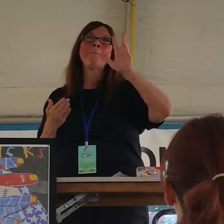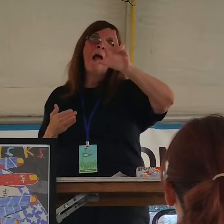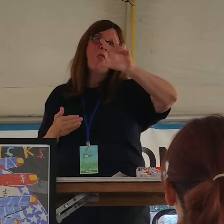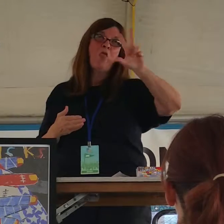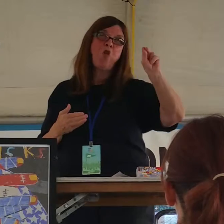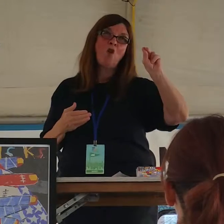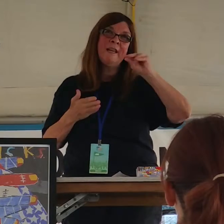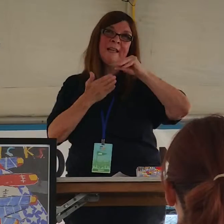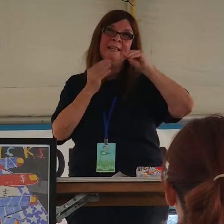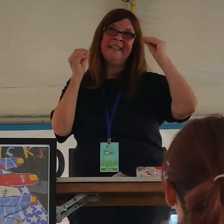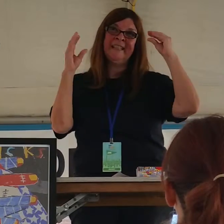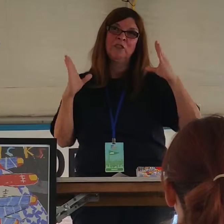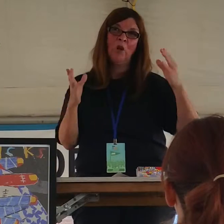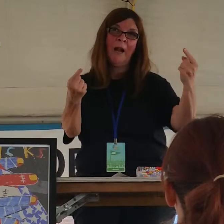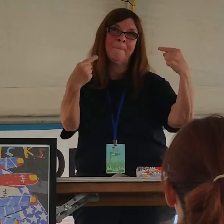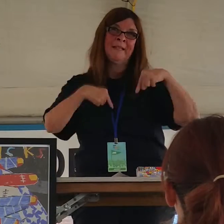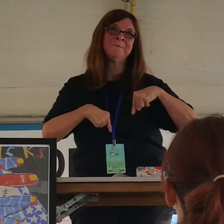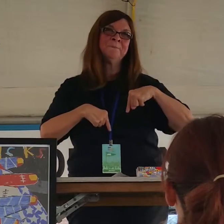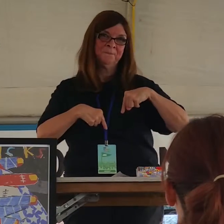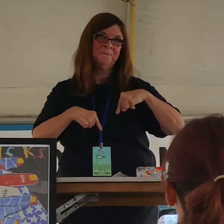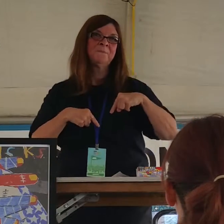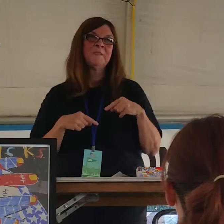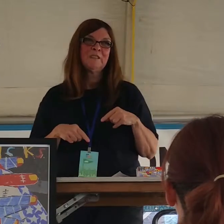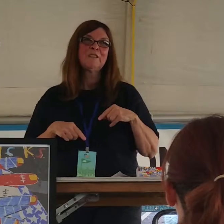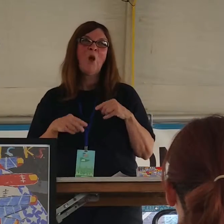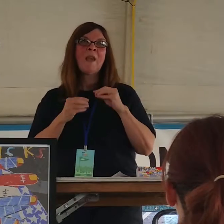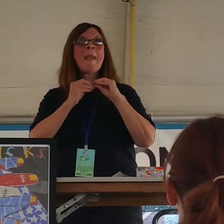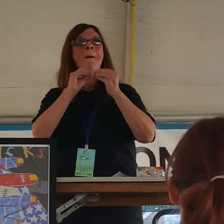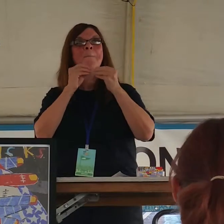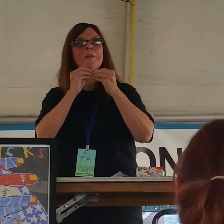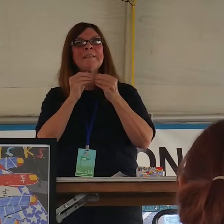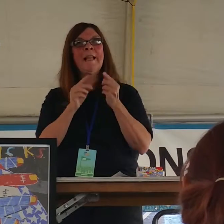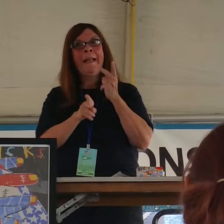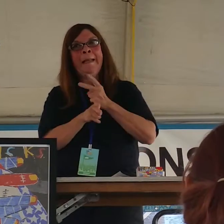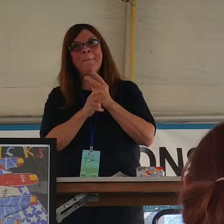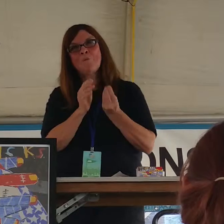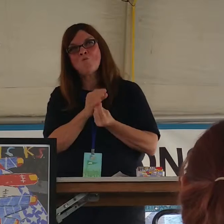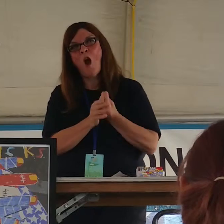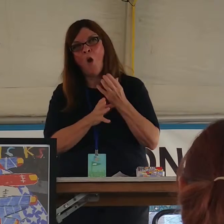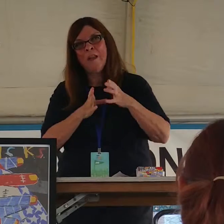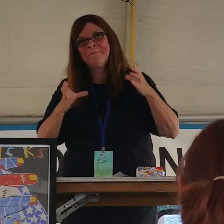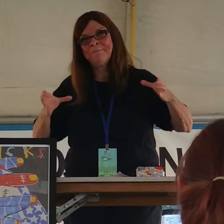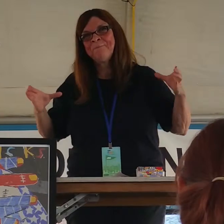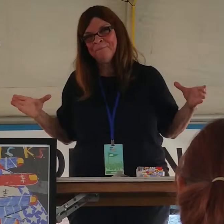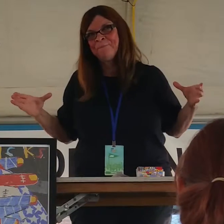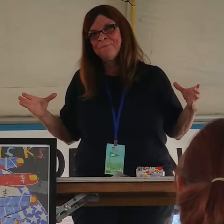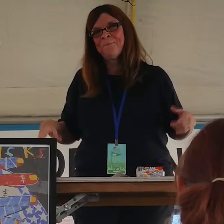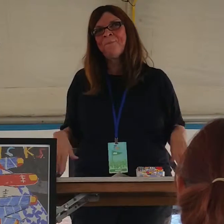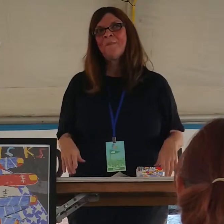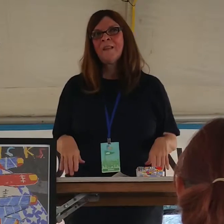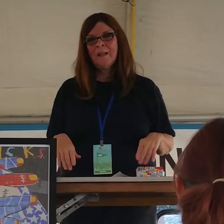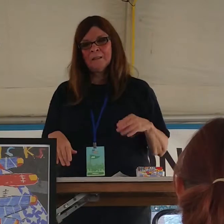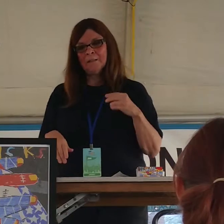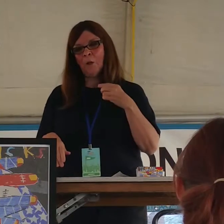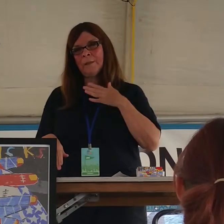Indianapolis. They have around 300 people coming to this training. So the group